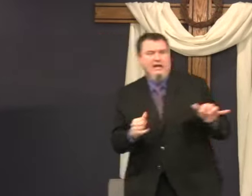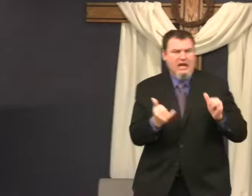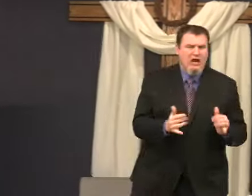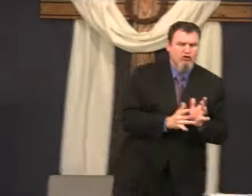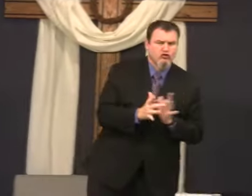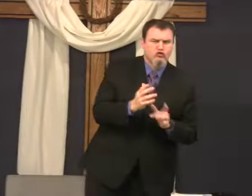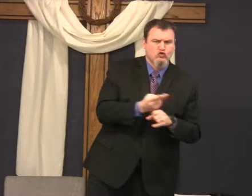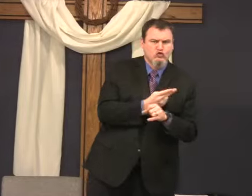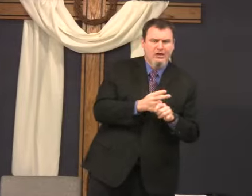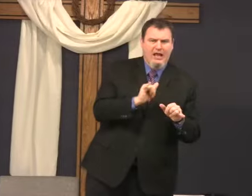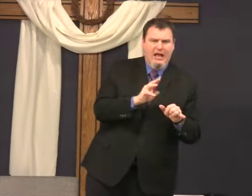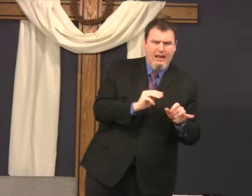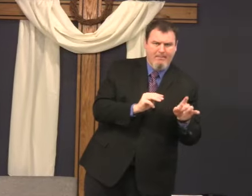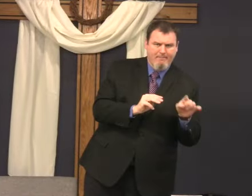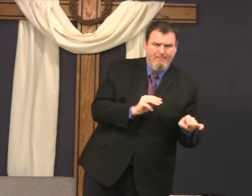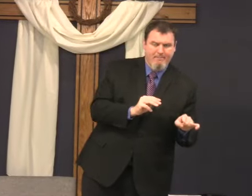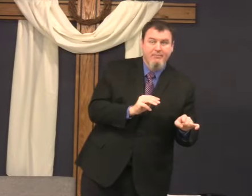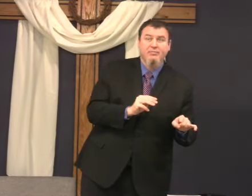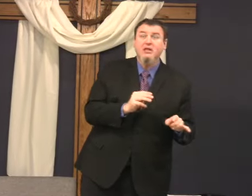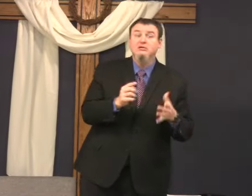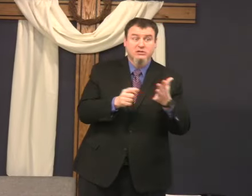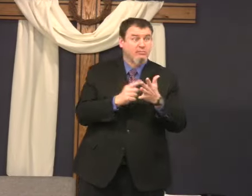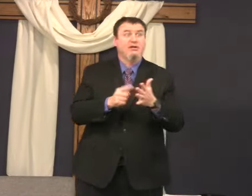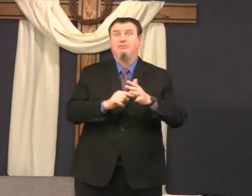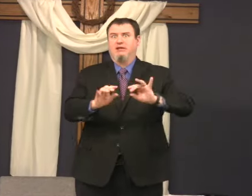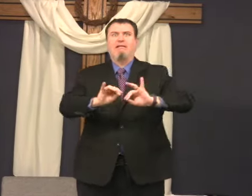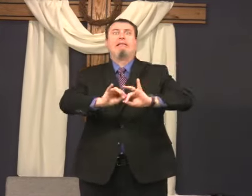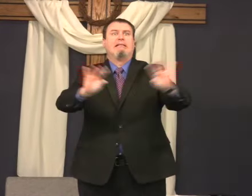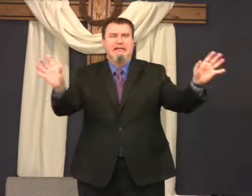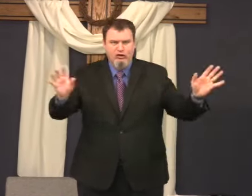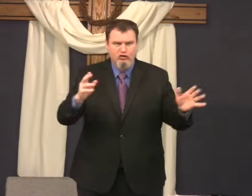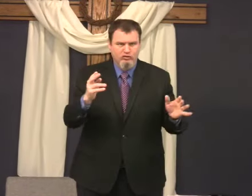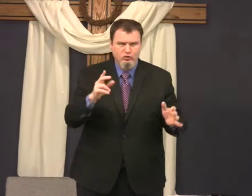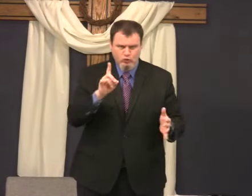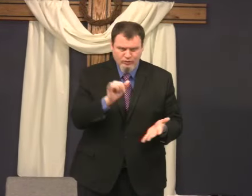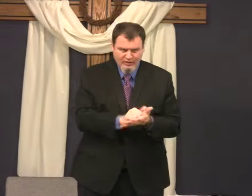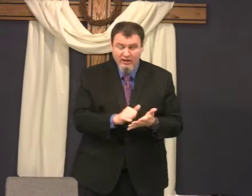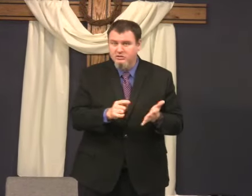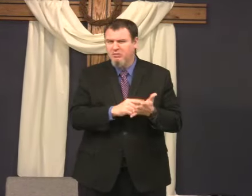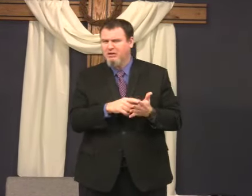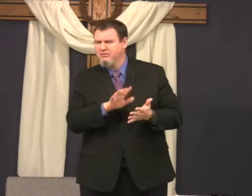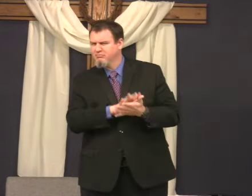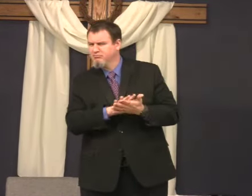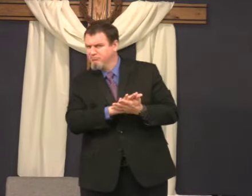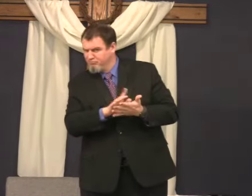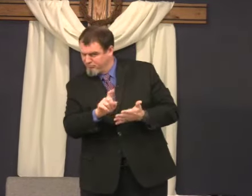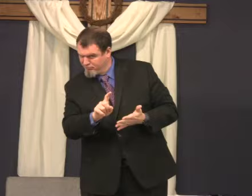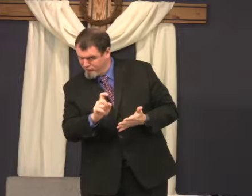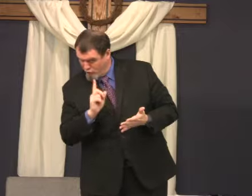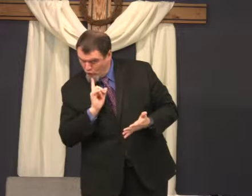when he's referencing something in the Old Testament. And sometimes it's clear, and sometimes it's not so